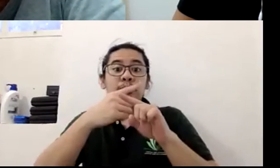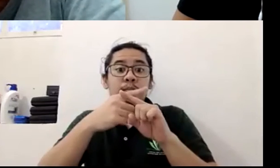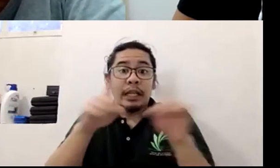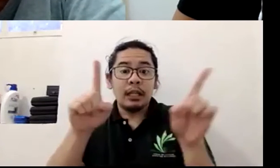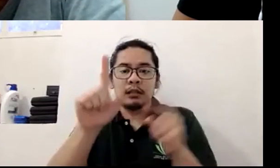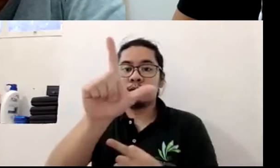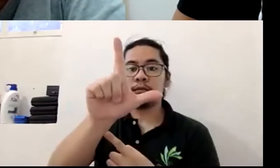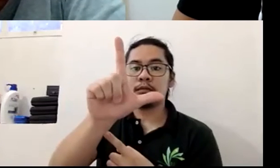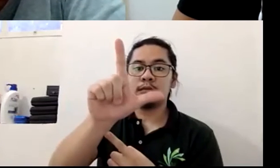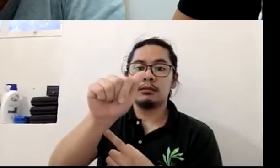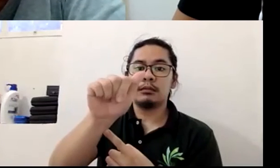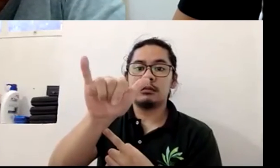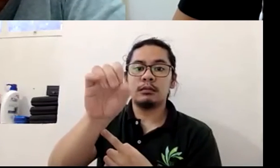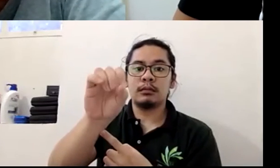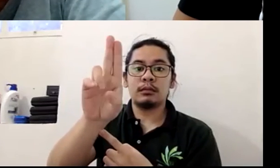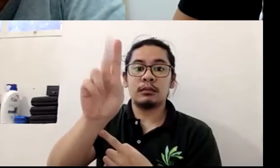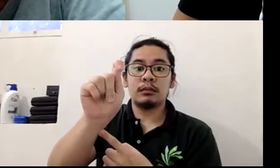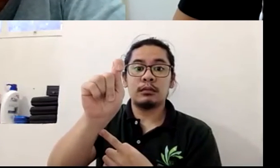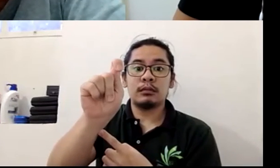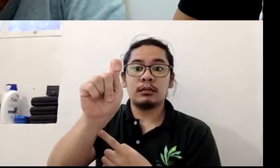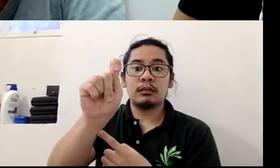We already grouped it.